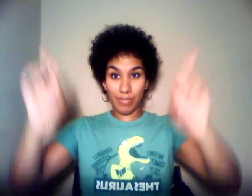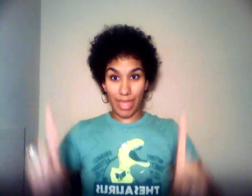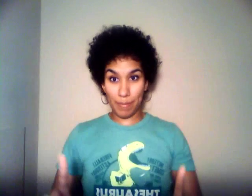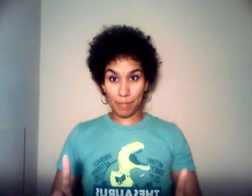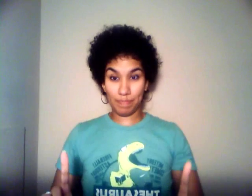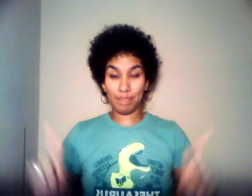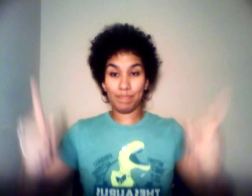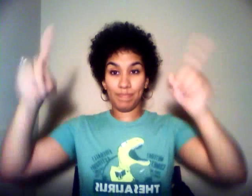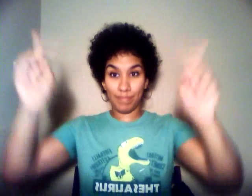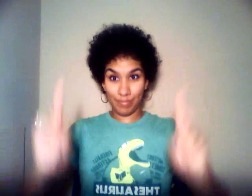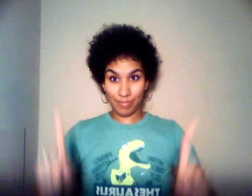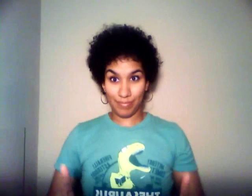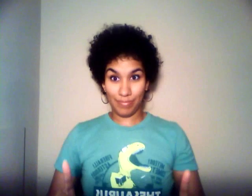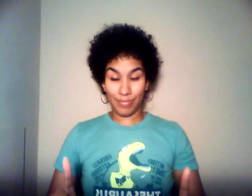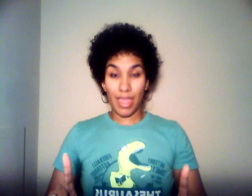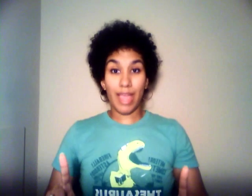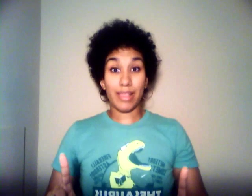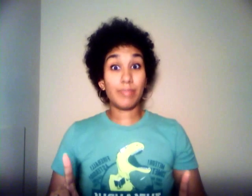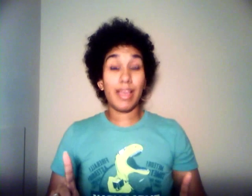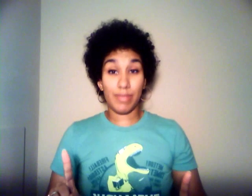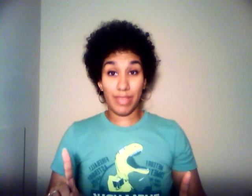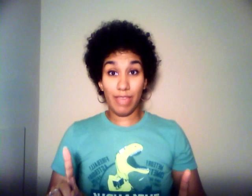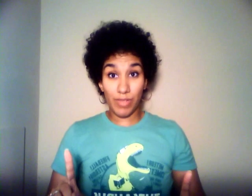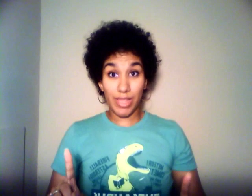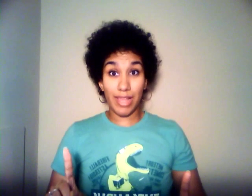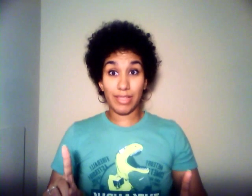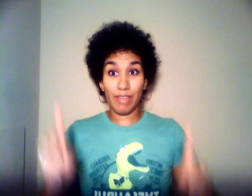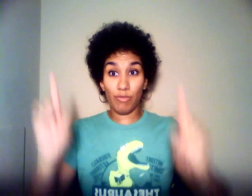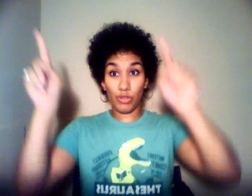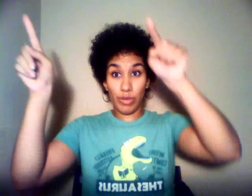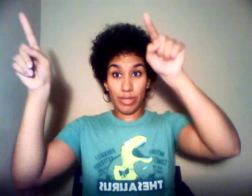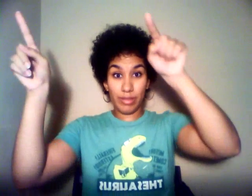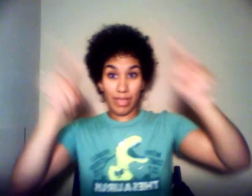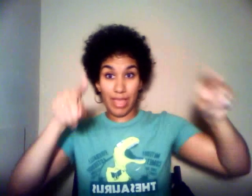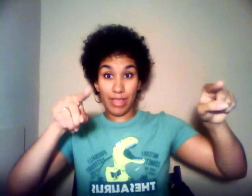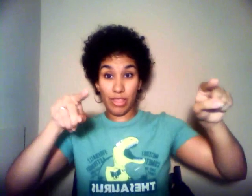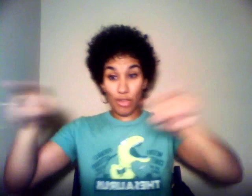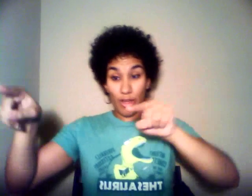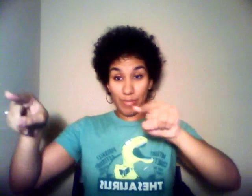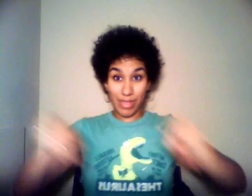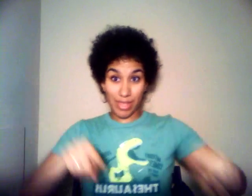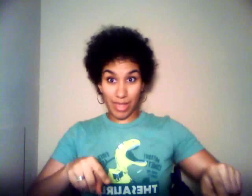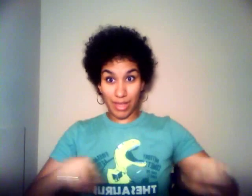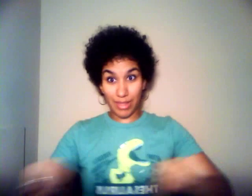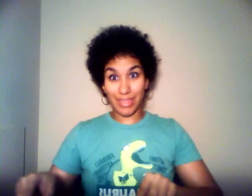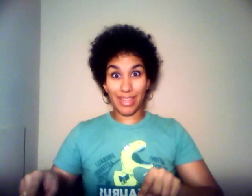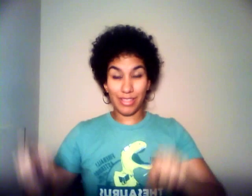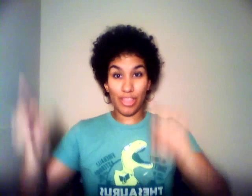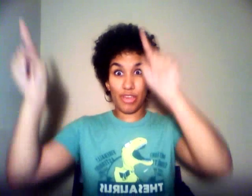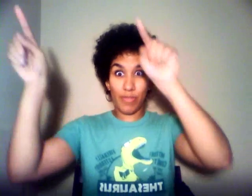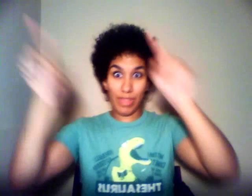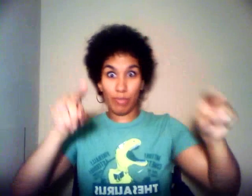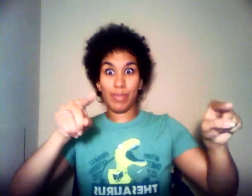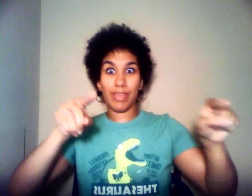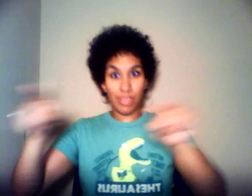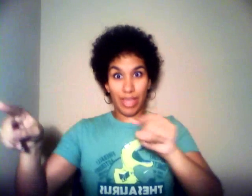that. And sometimes to emphasize it, Deaf will do it in sharp zigzags like that to show that they were big giant